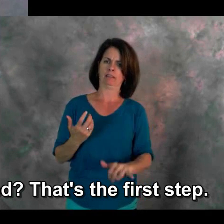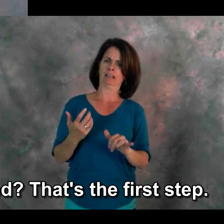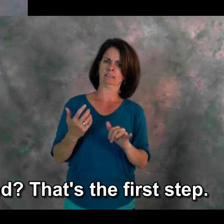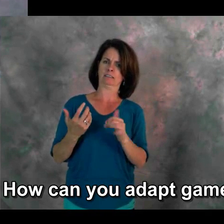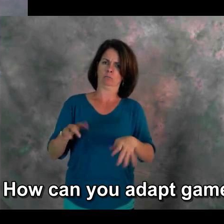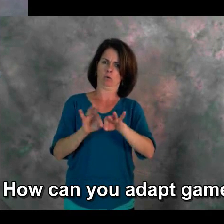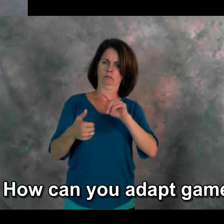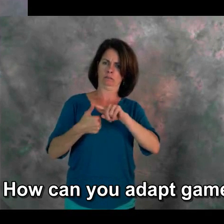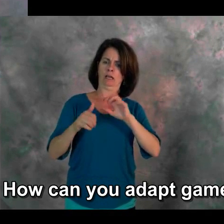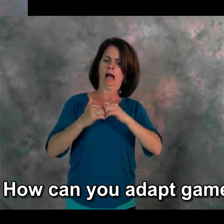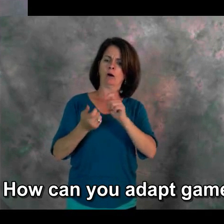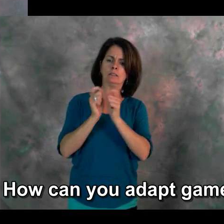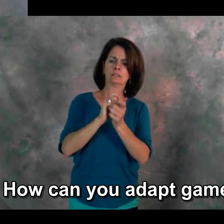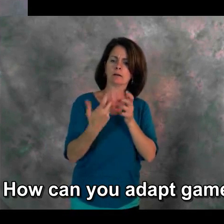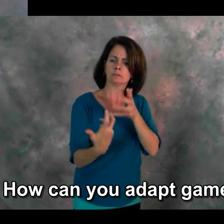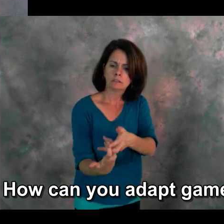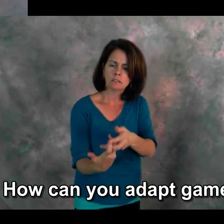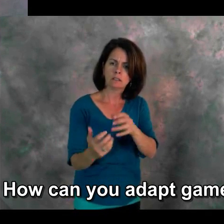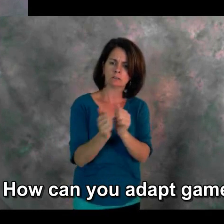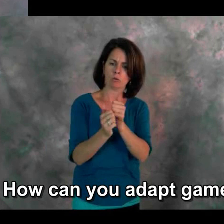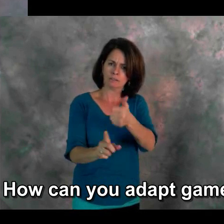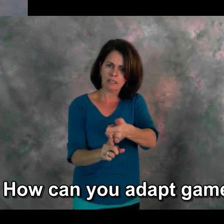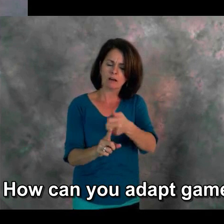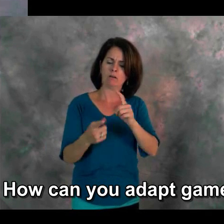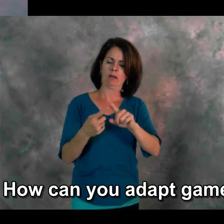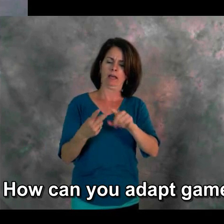That's the first step. How can you adapt sports? How can you adapt games?